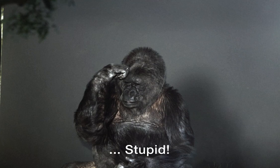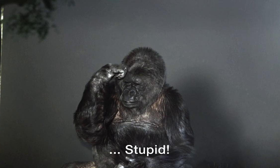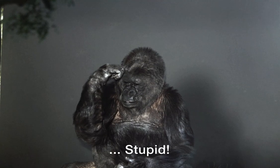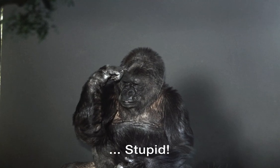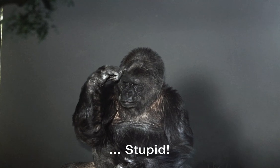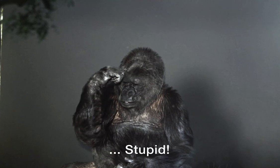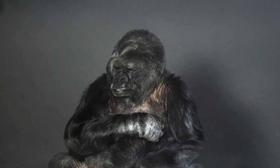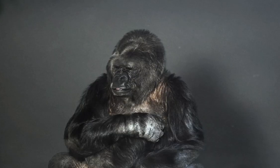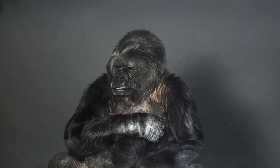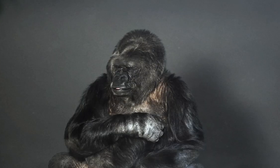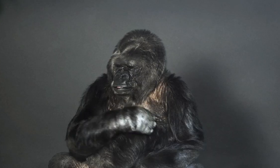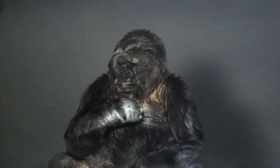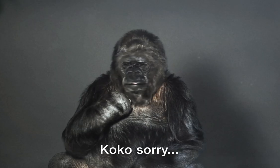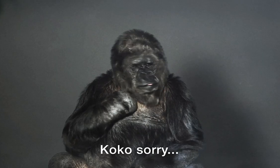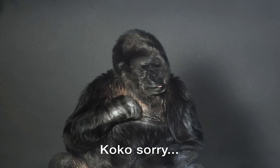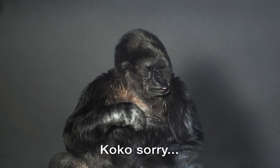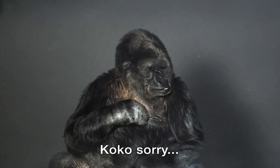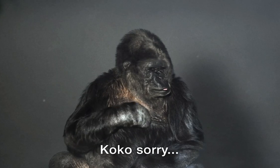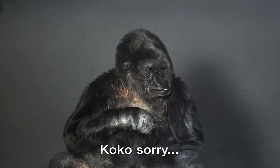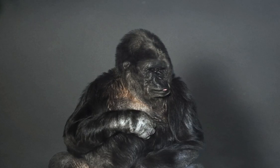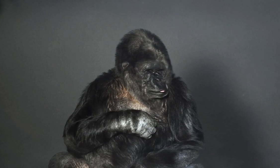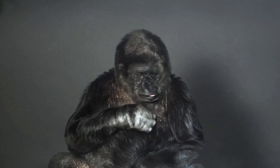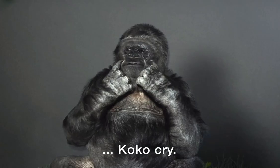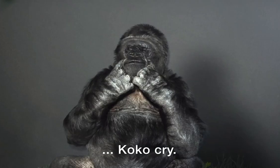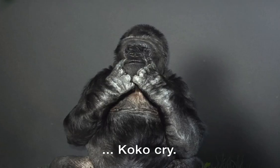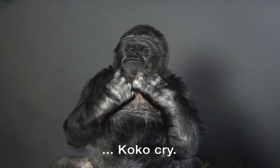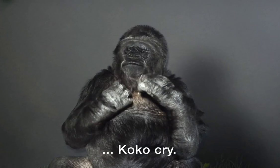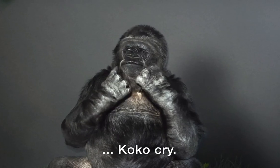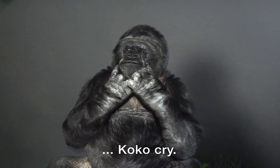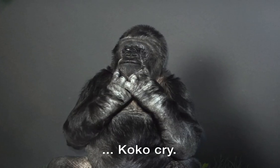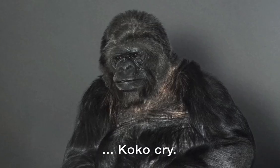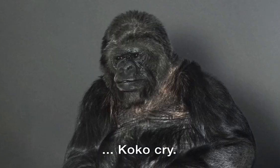Stupid. I'm sorry. It makes me cry.